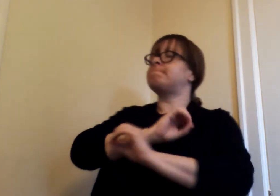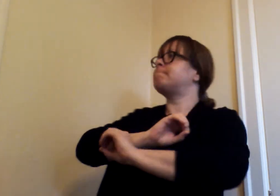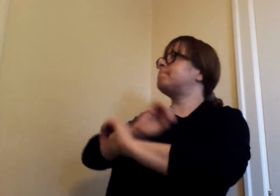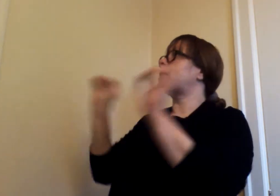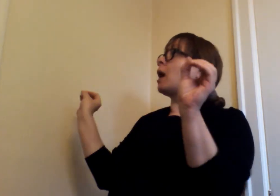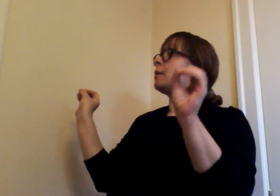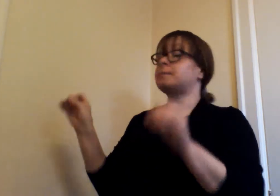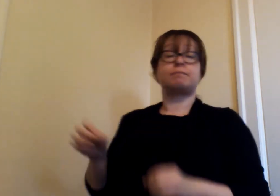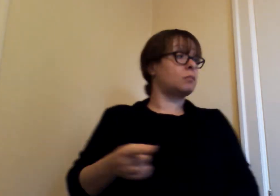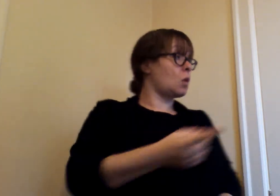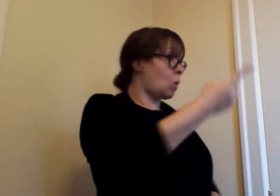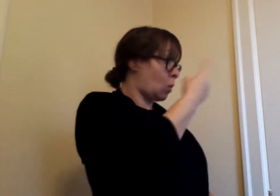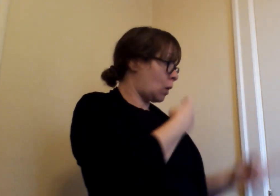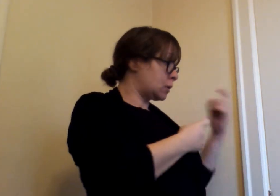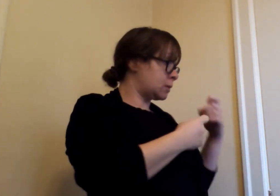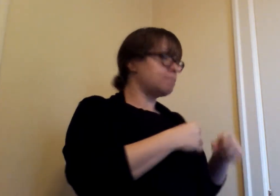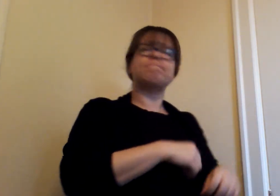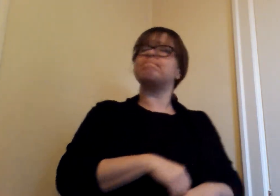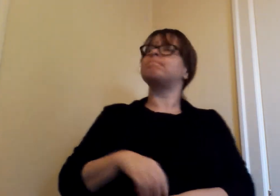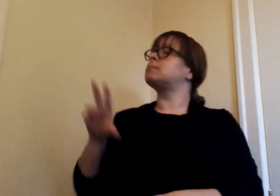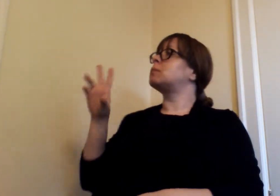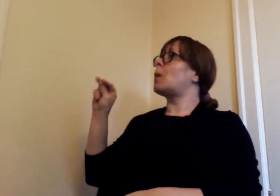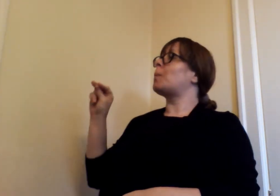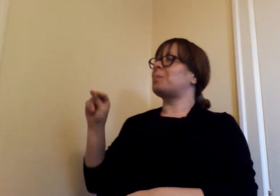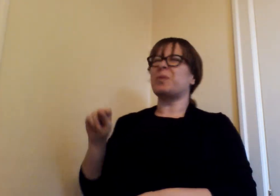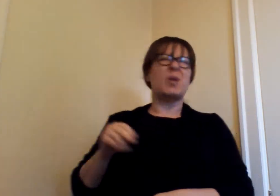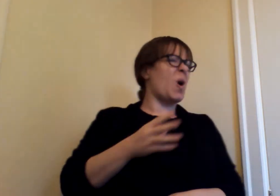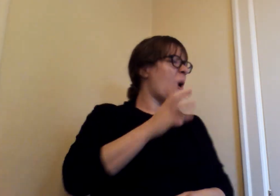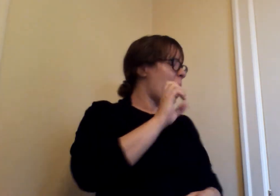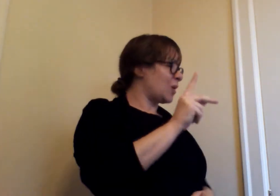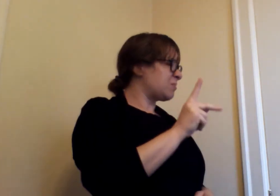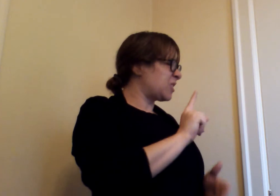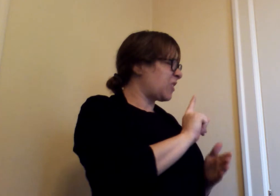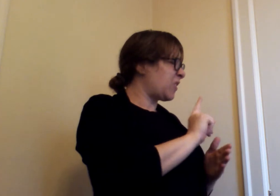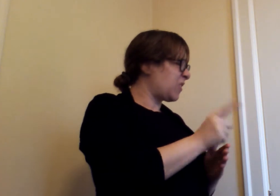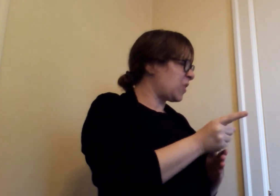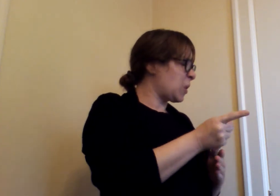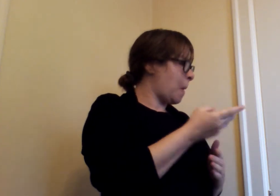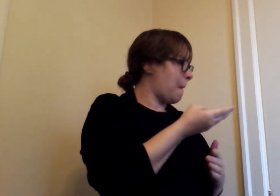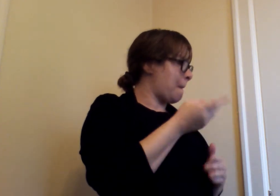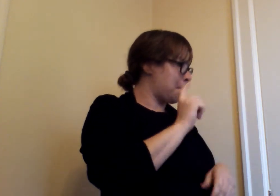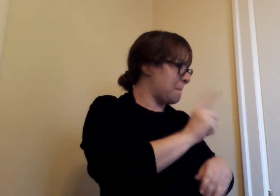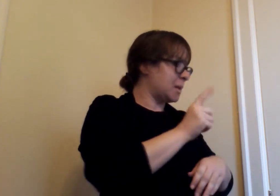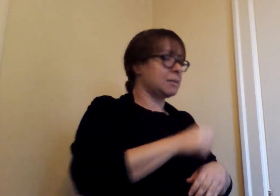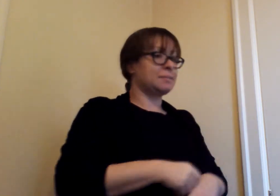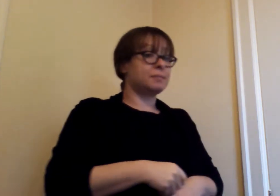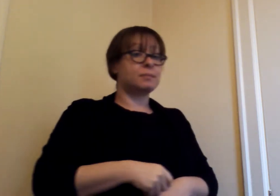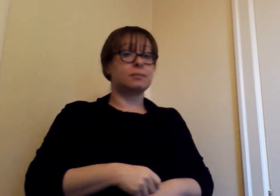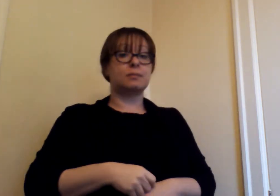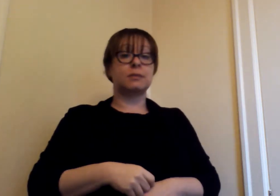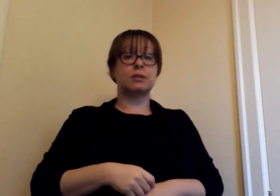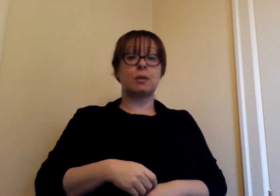right, it will just take me a minute to get everything set. Blood collection by venipuncture is one of the most common procedures performed in a healthcare